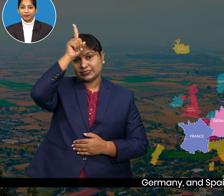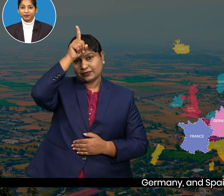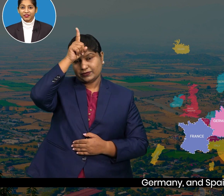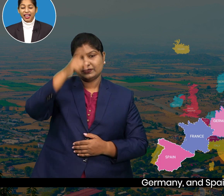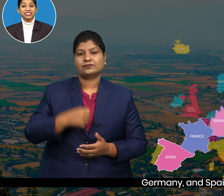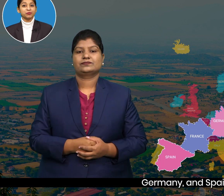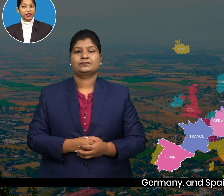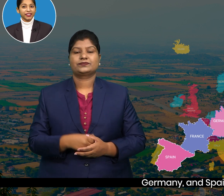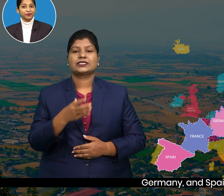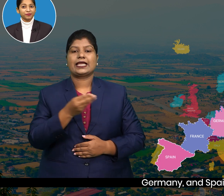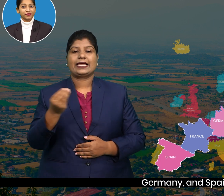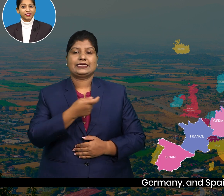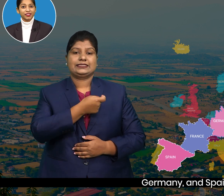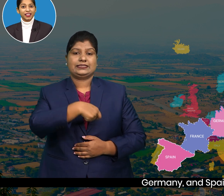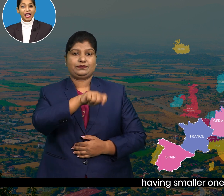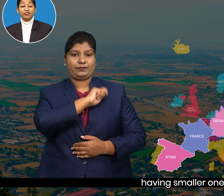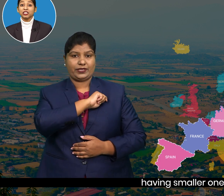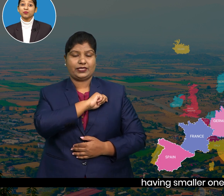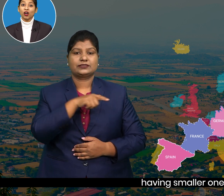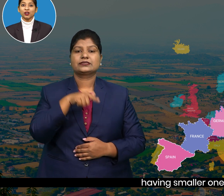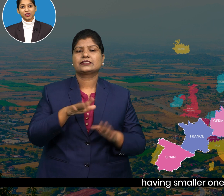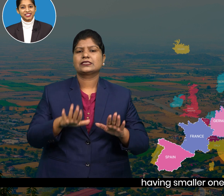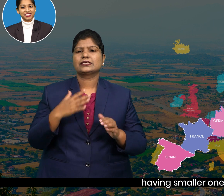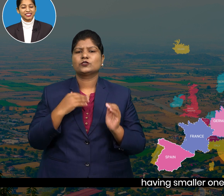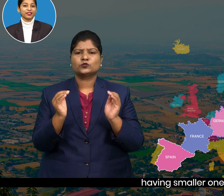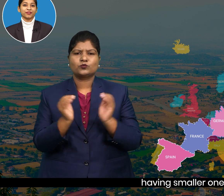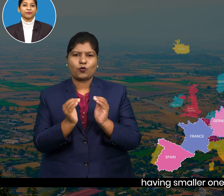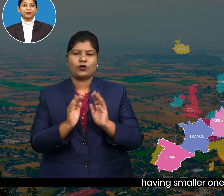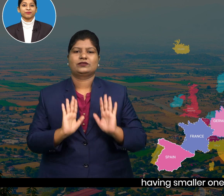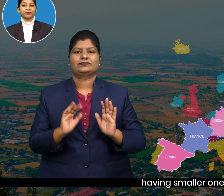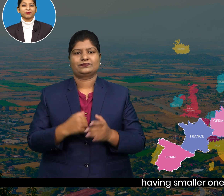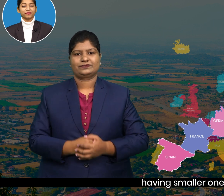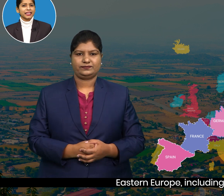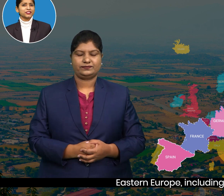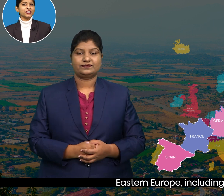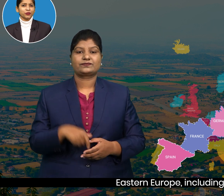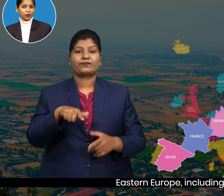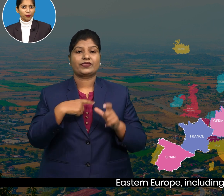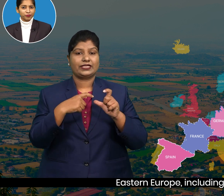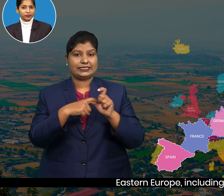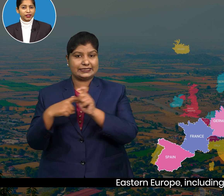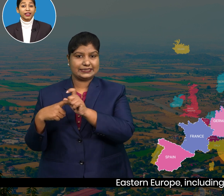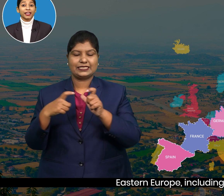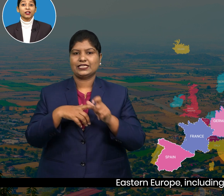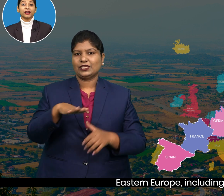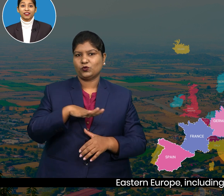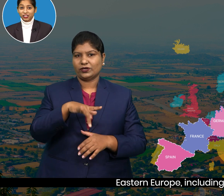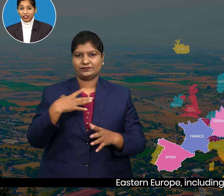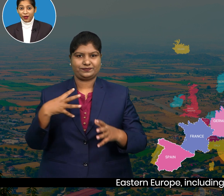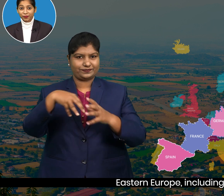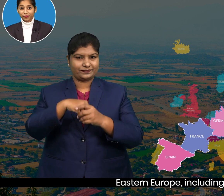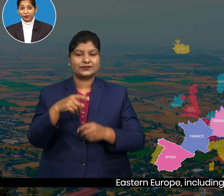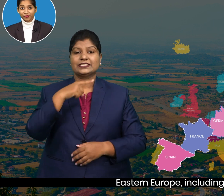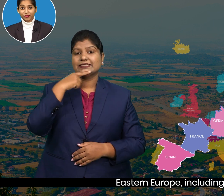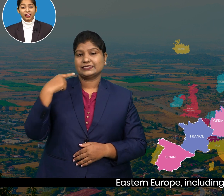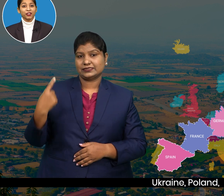Germany and Spain having smaller ones. Eastern Europe, including